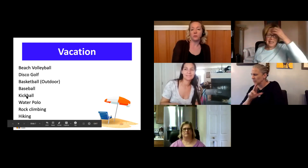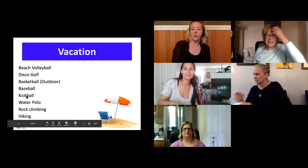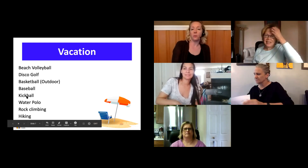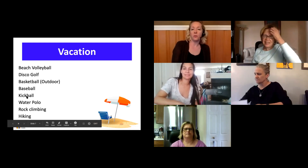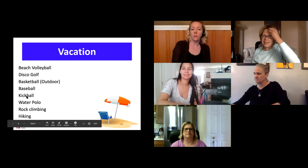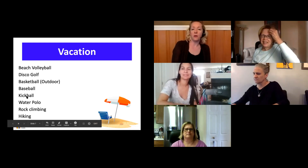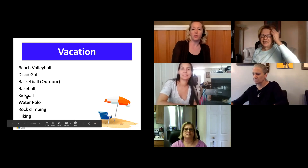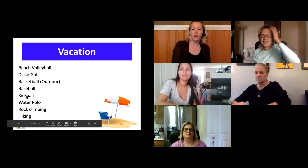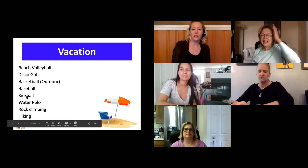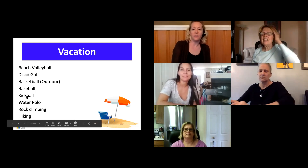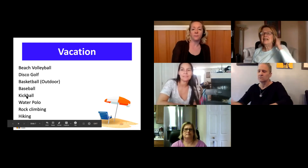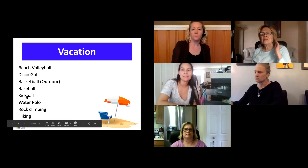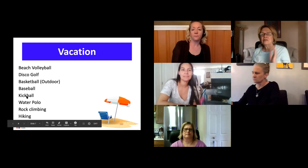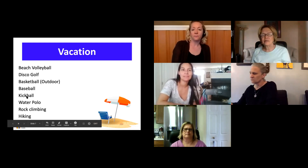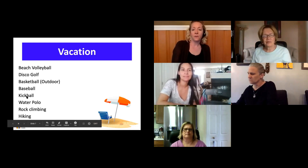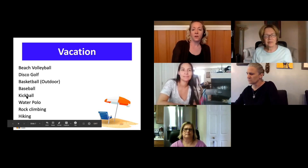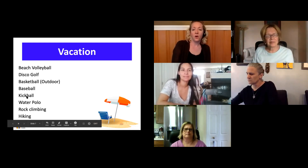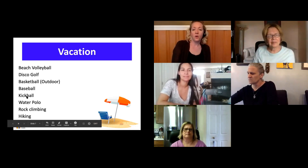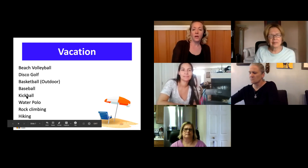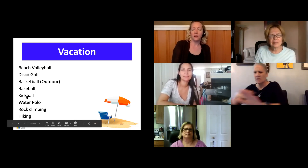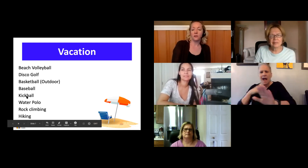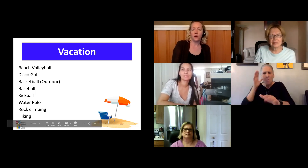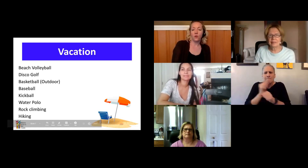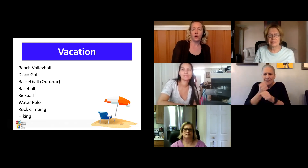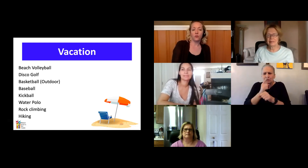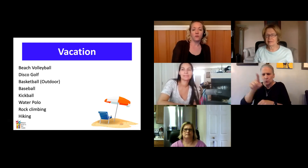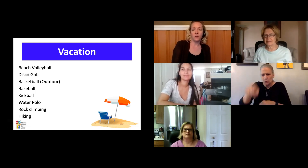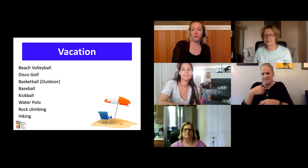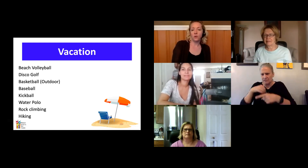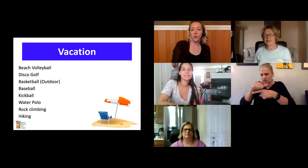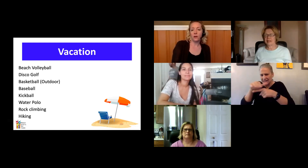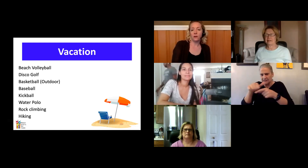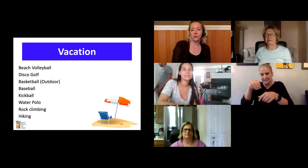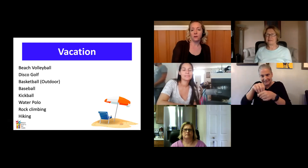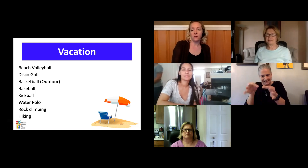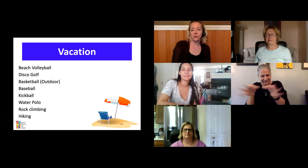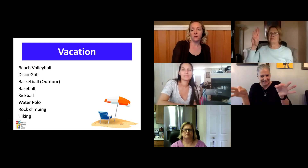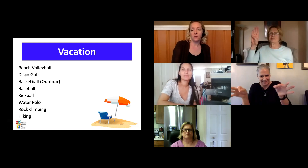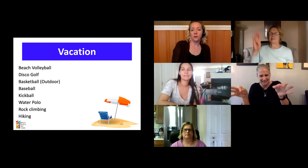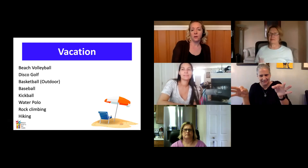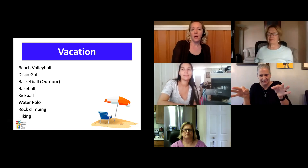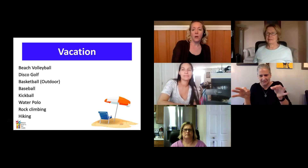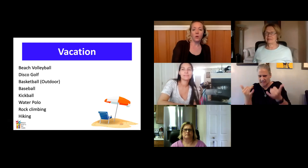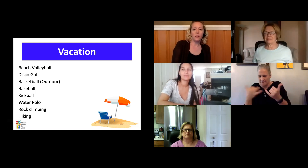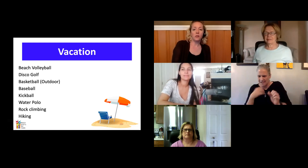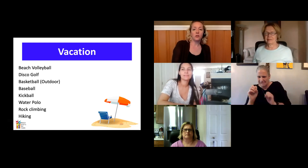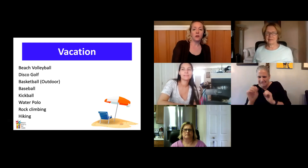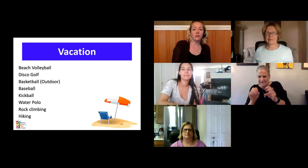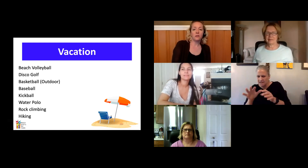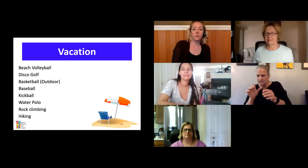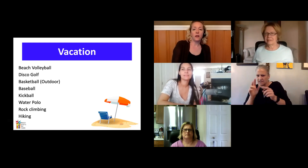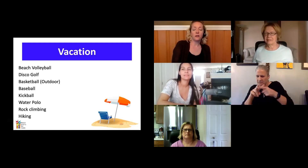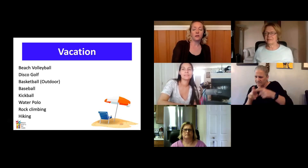hiking. Okay, so we're going to review real quick. I want to make sure that you guys have some practice using these